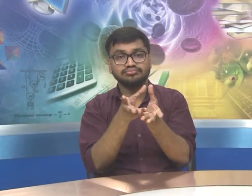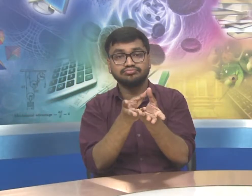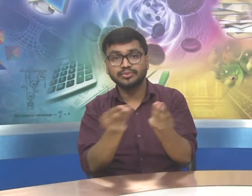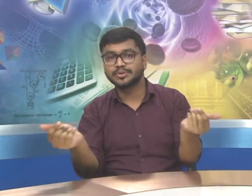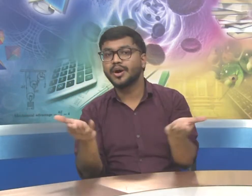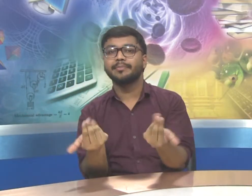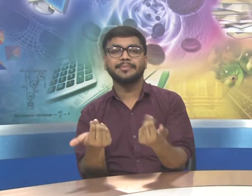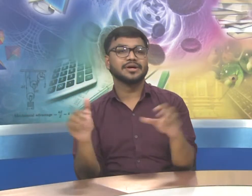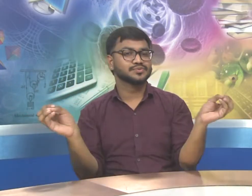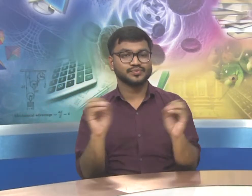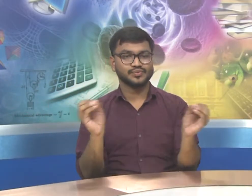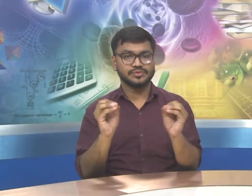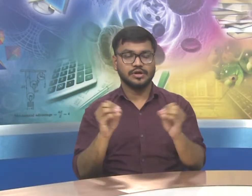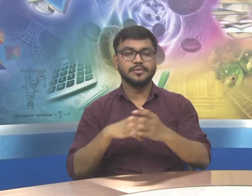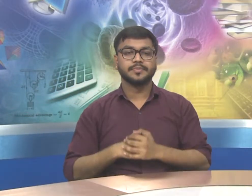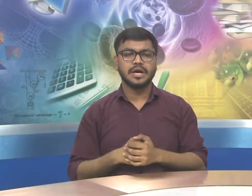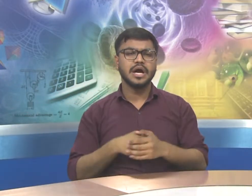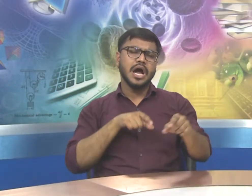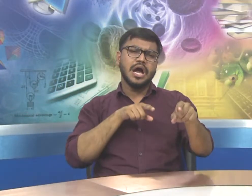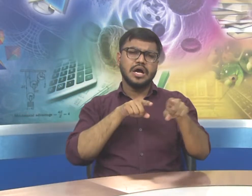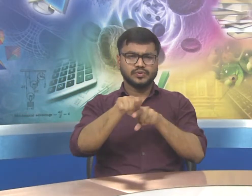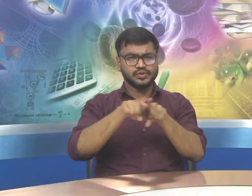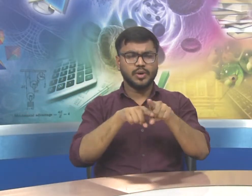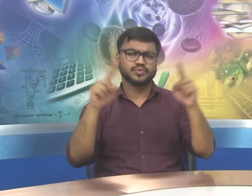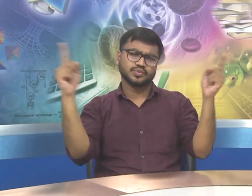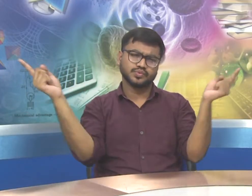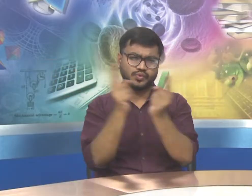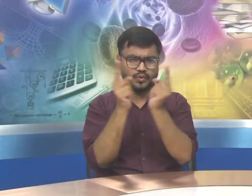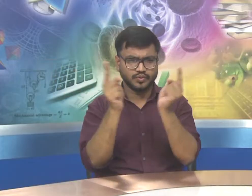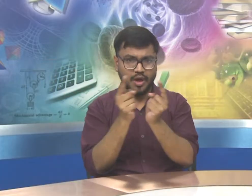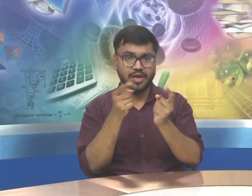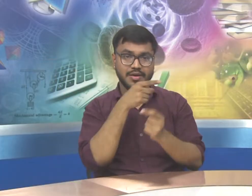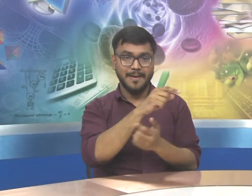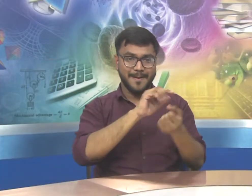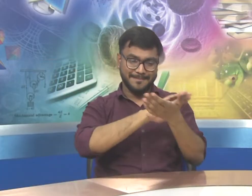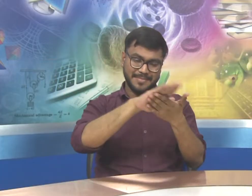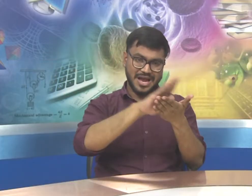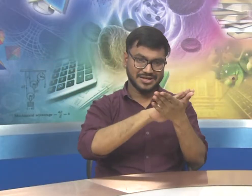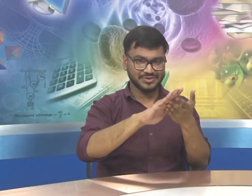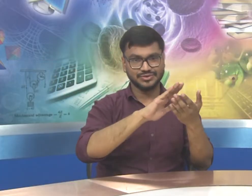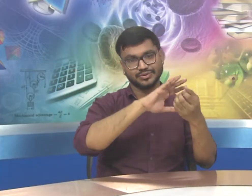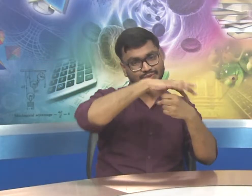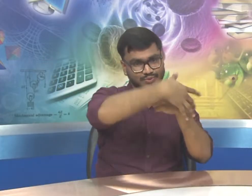A chemical reaction is not possible without an atom.